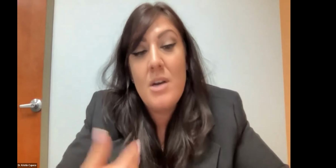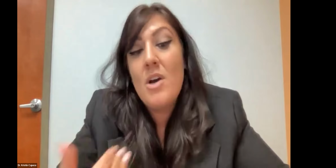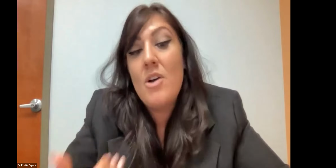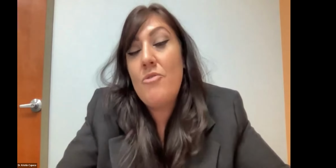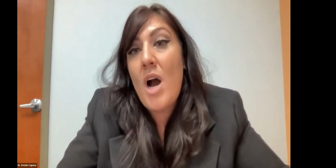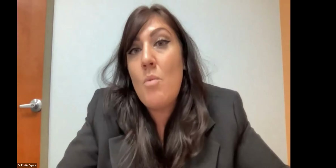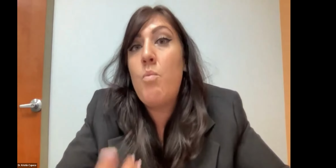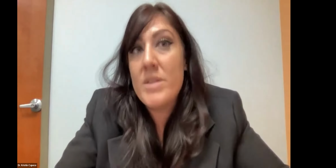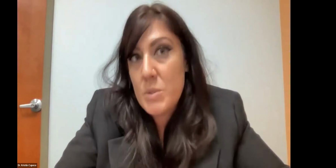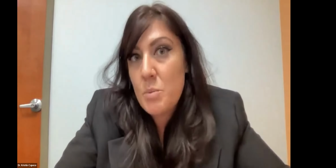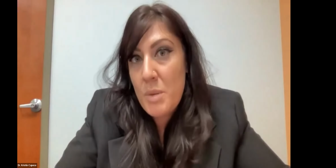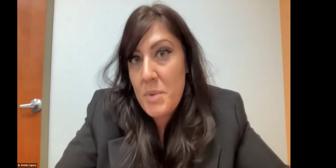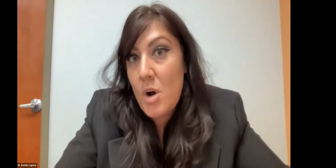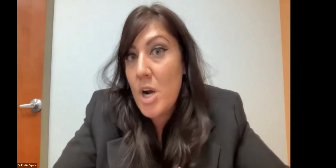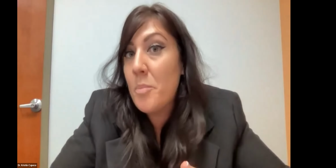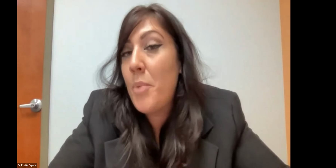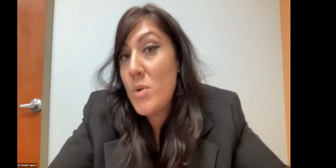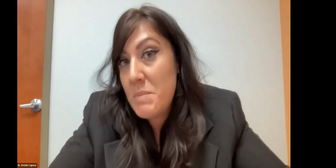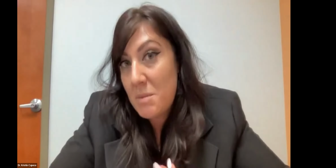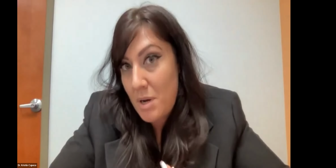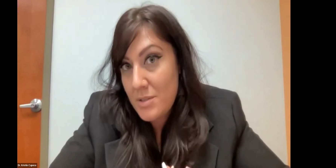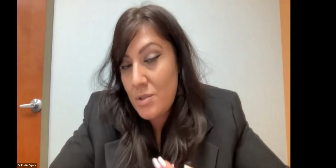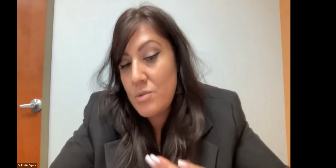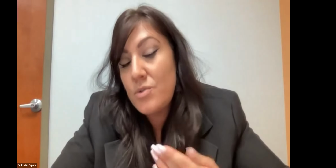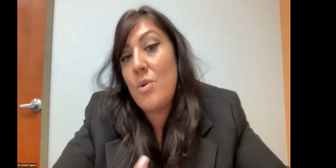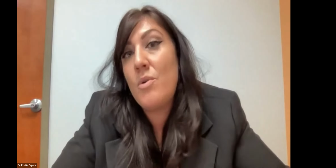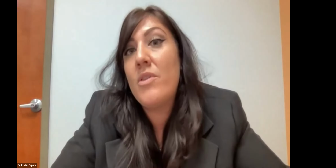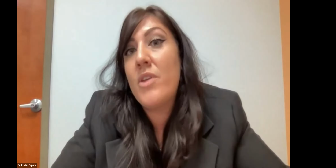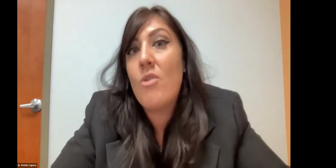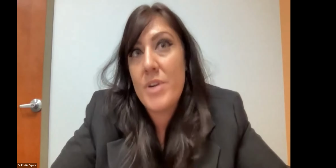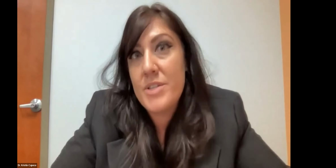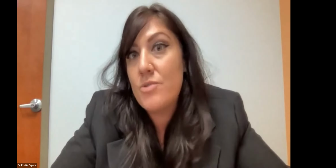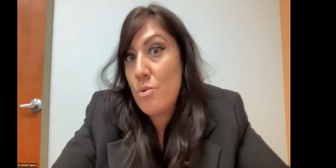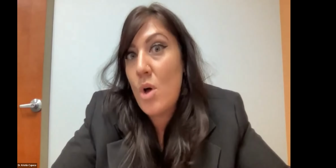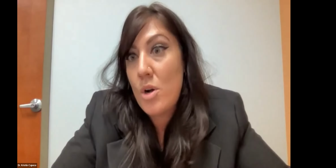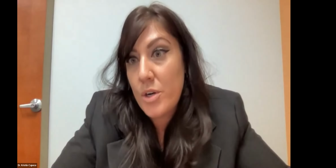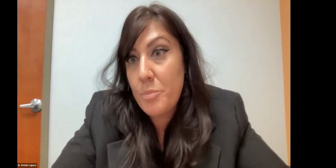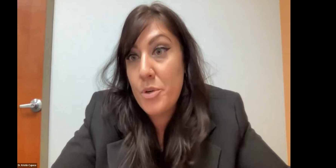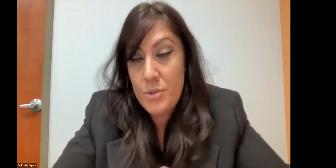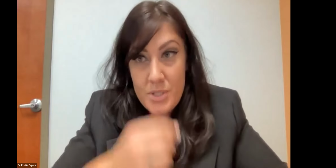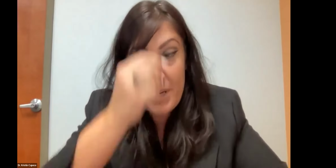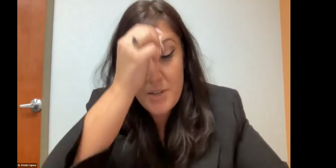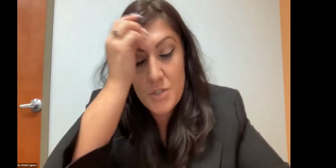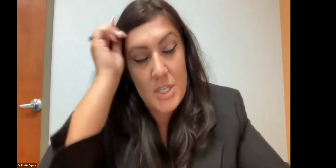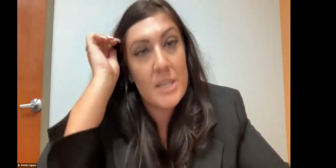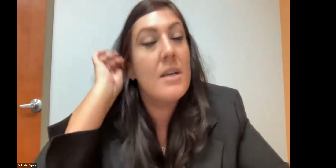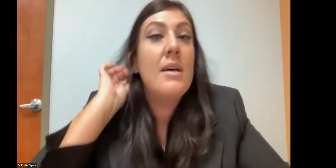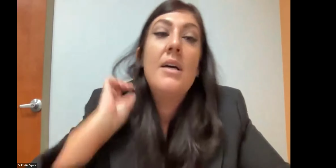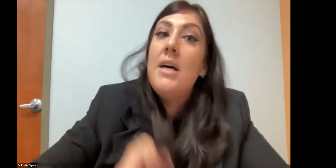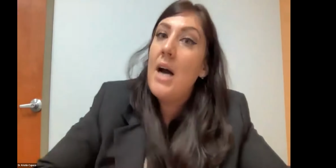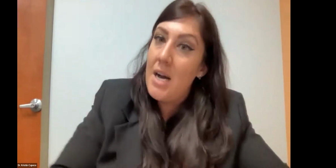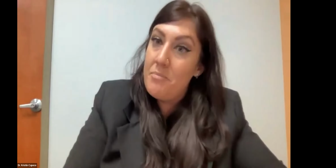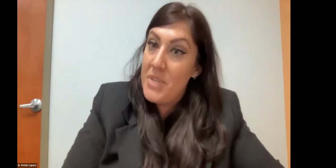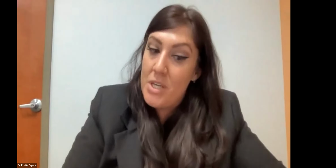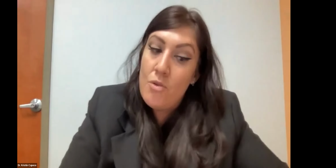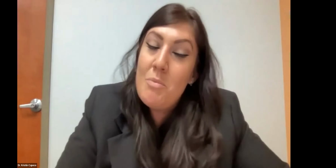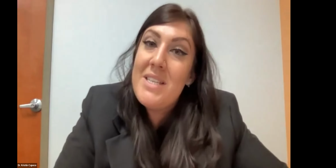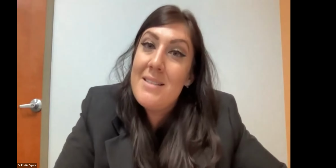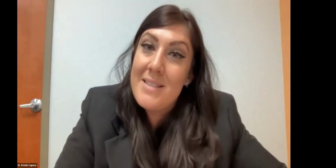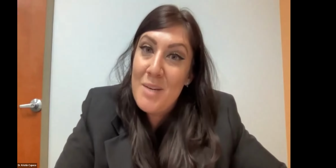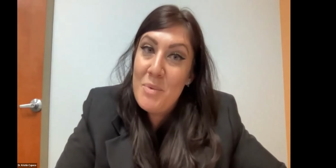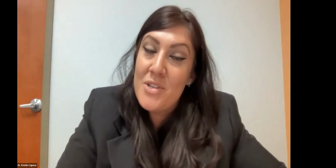estrogen once women are postmenopausal, so their ovaries are no longer producing estrogen.